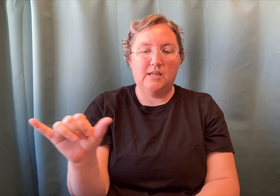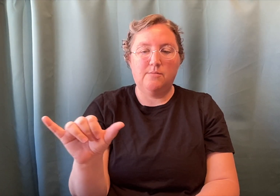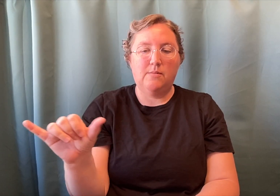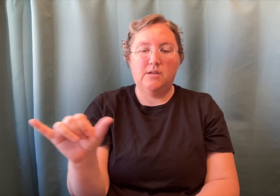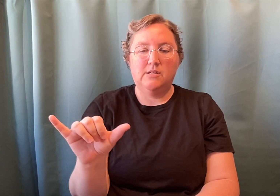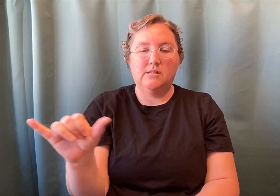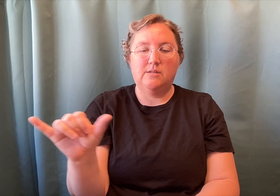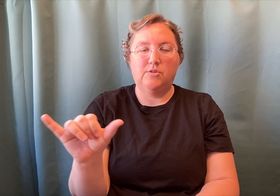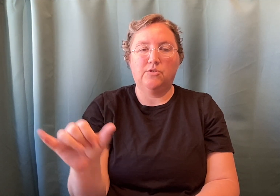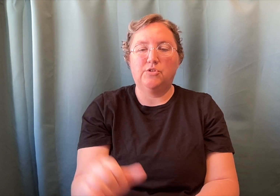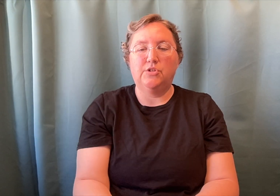same, similar to.